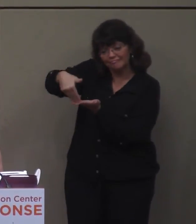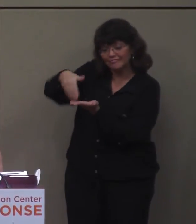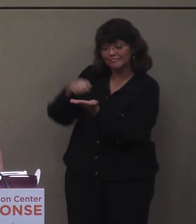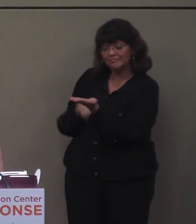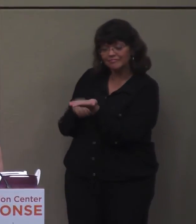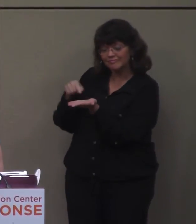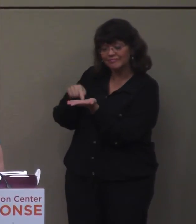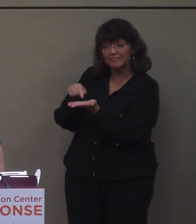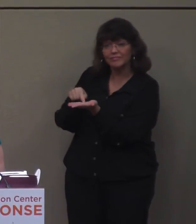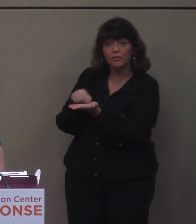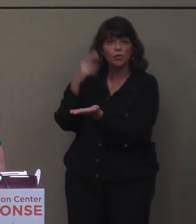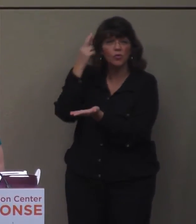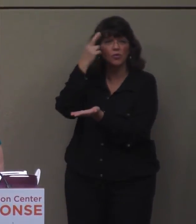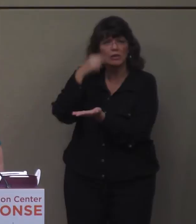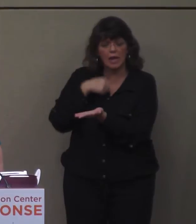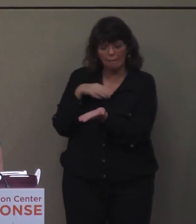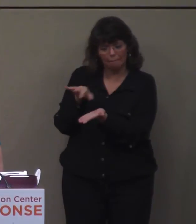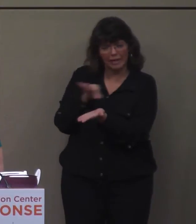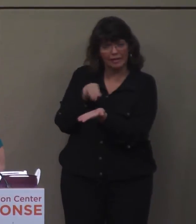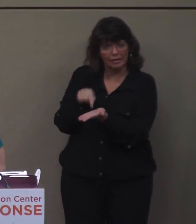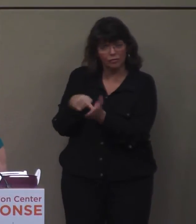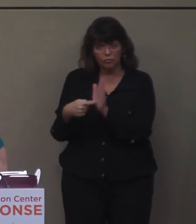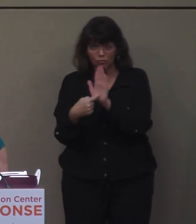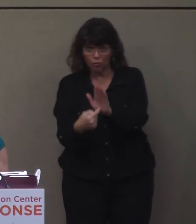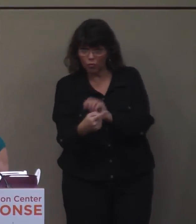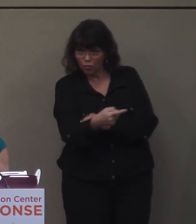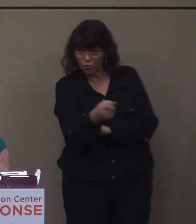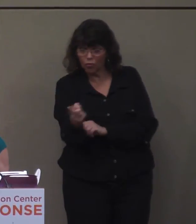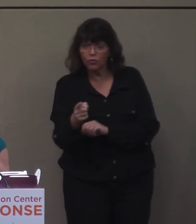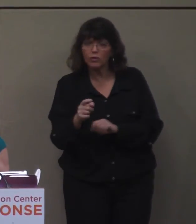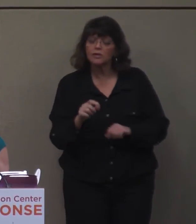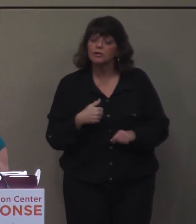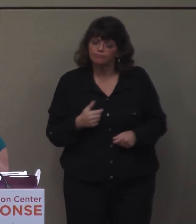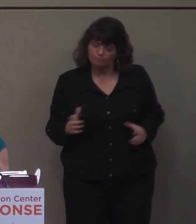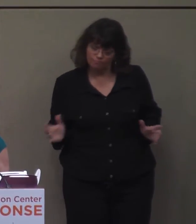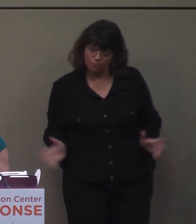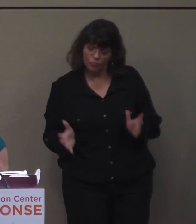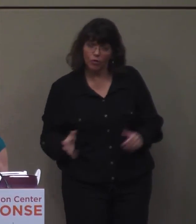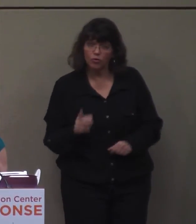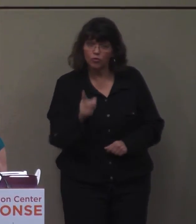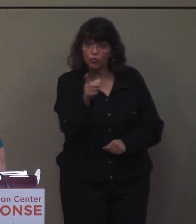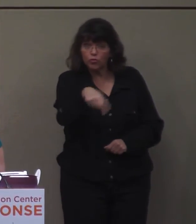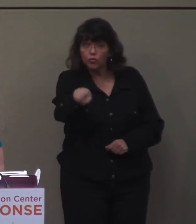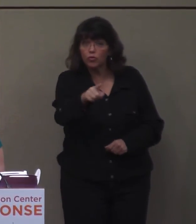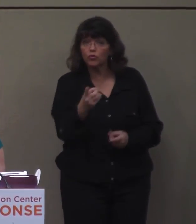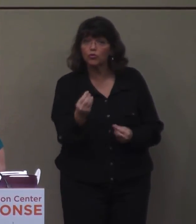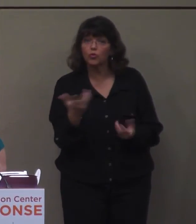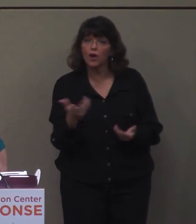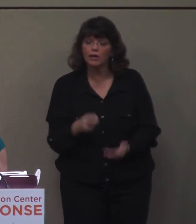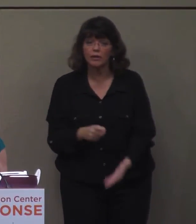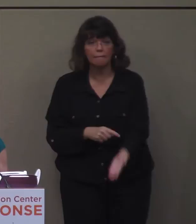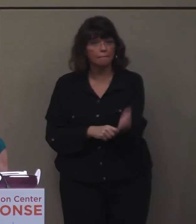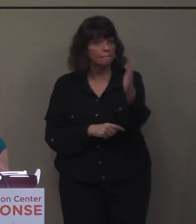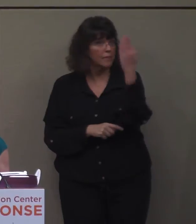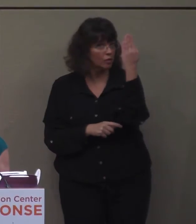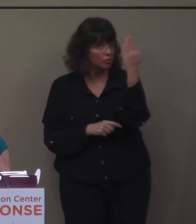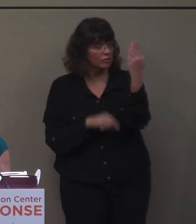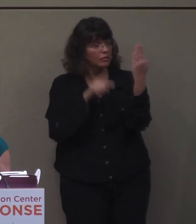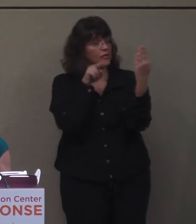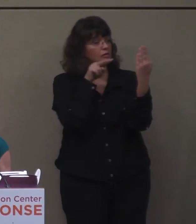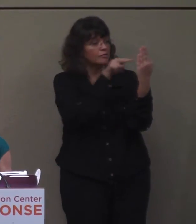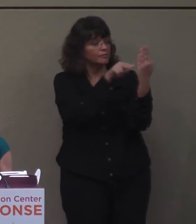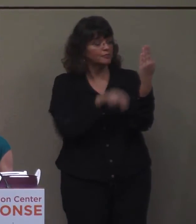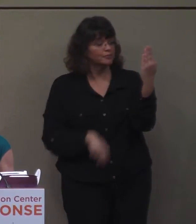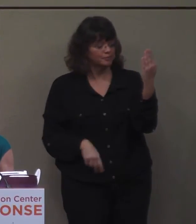mirror is I really want to encourage everyone to have time of self-reflection. You know, sometimes when a crisis or a